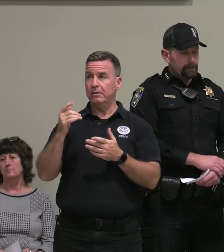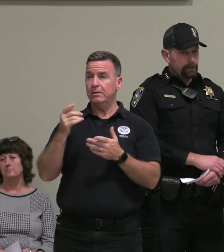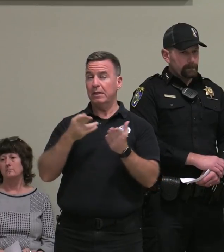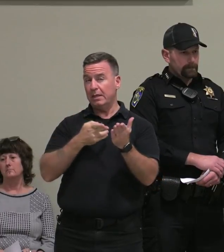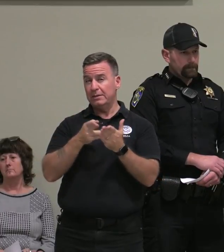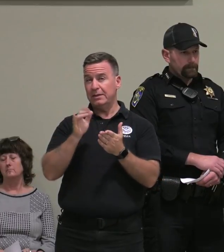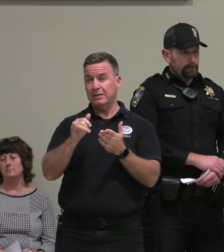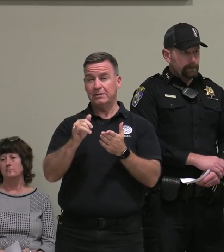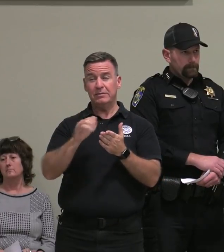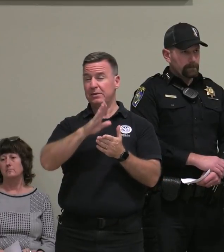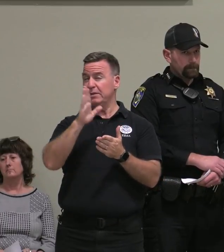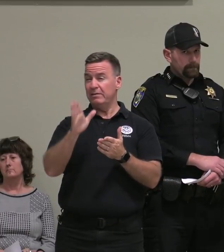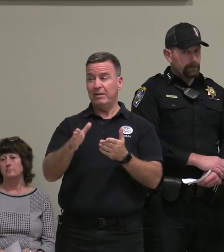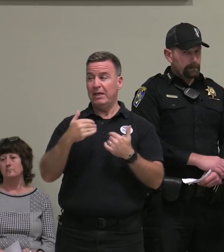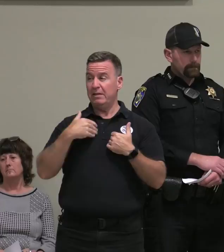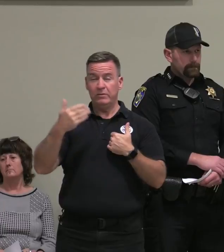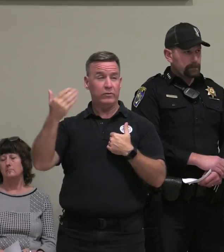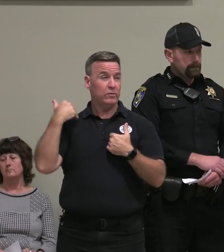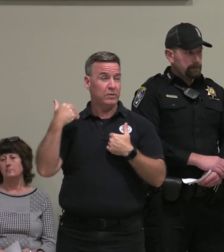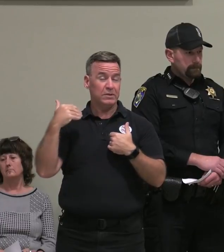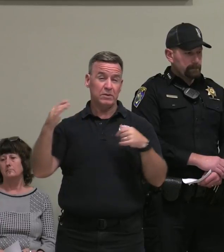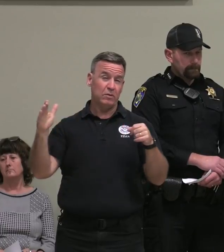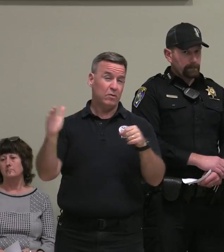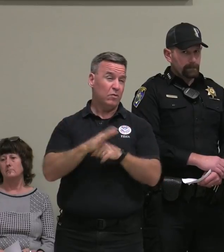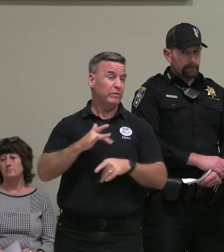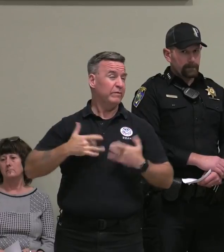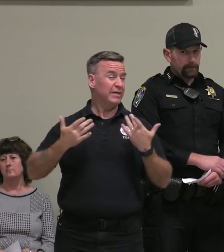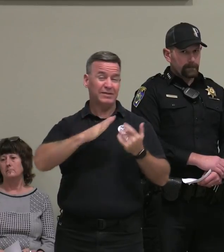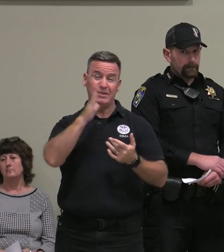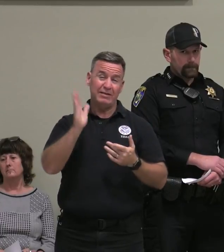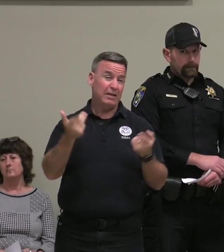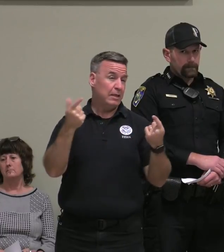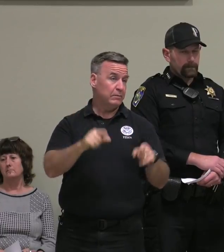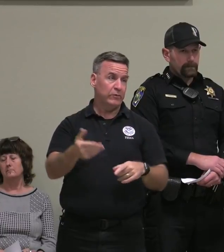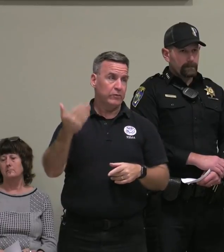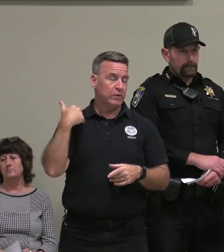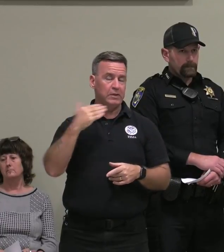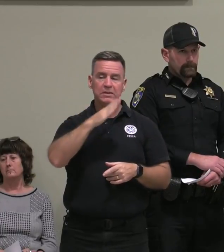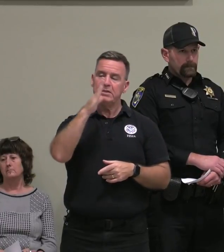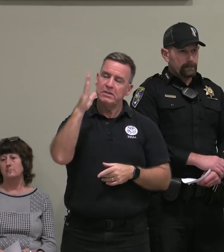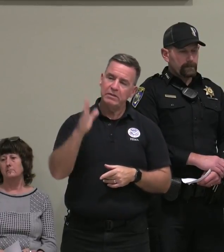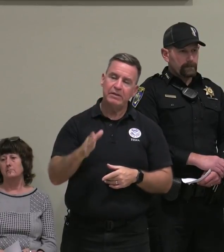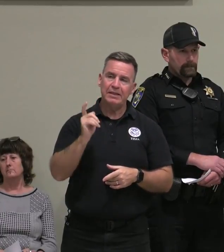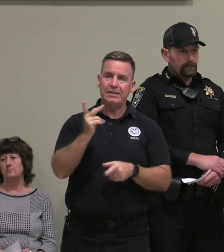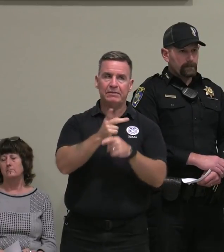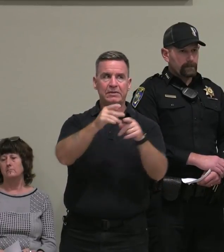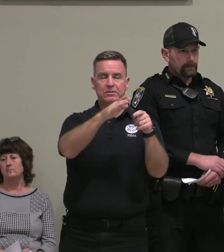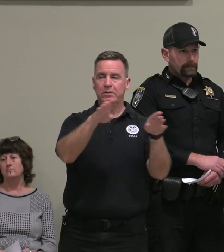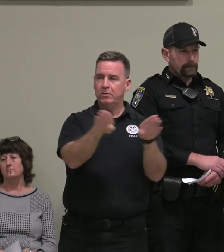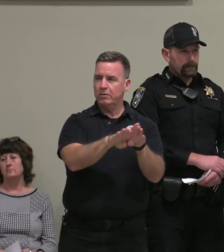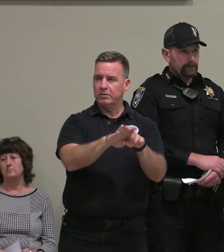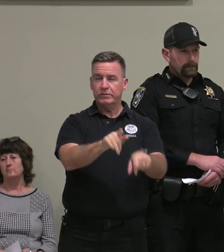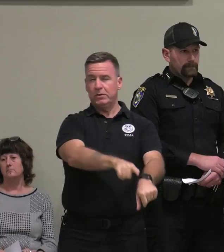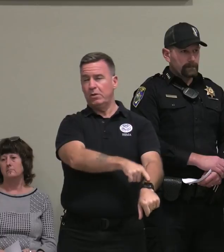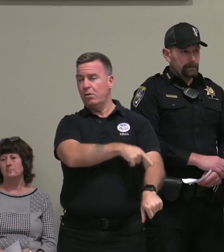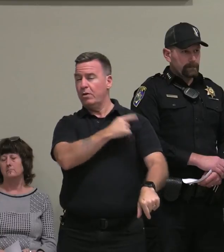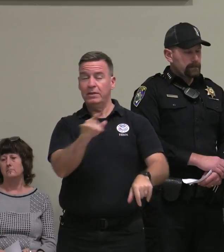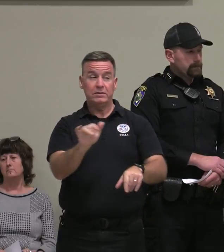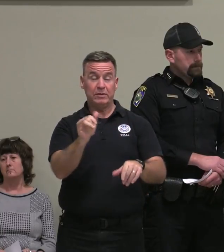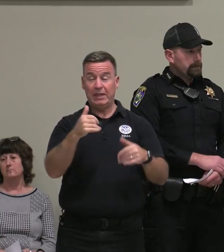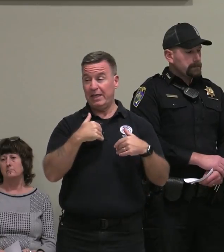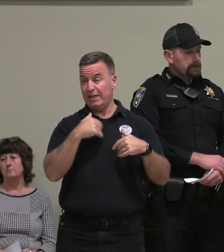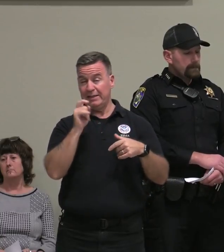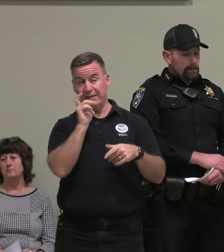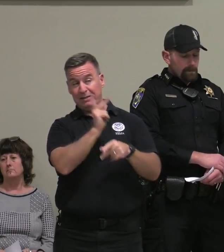that's kind of unprecedented because this entire event is unprecedented. We've never had to keep these areas closed for as long as we've had to